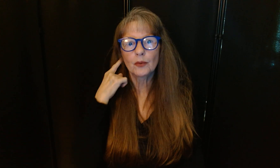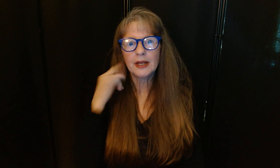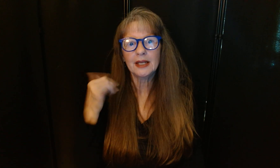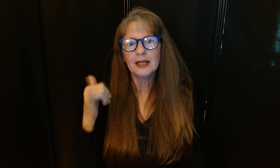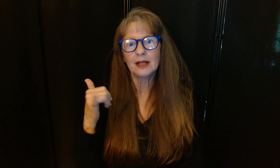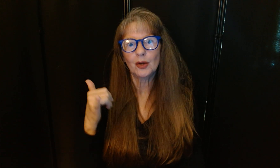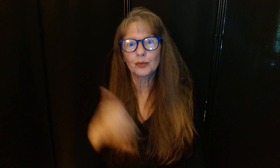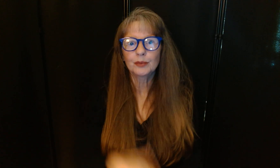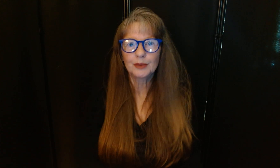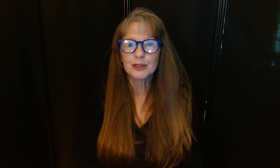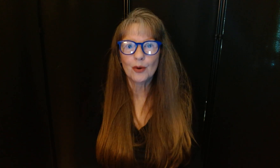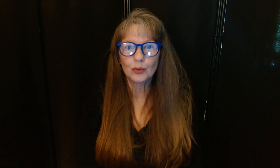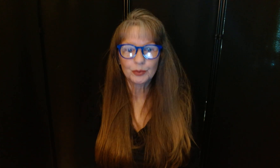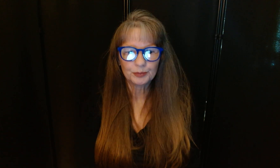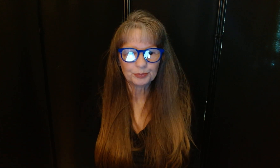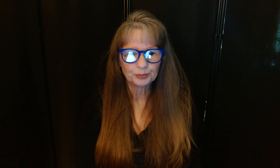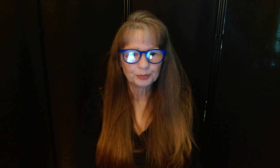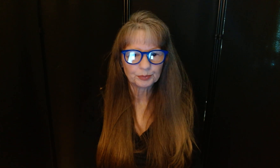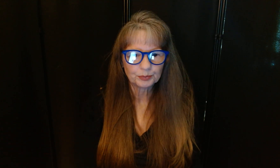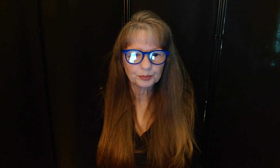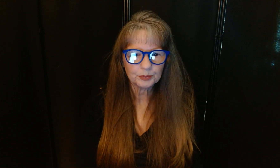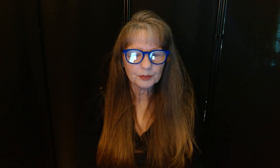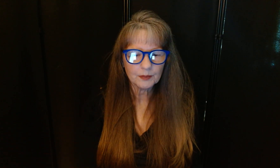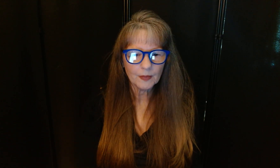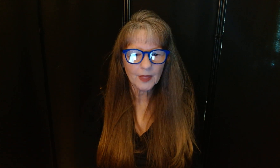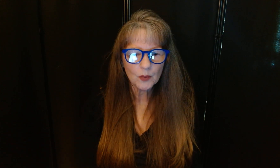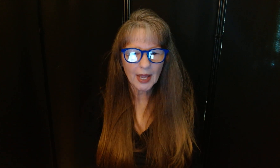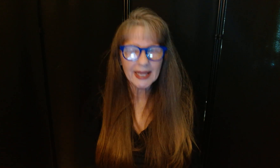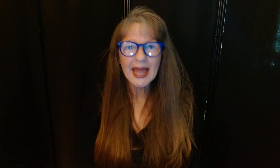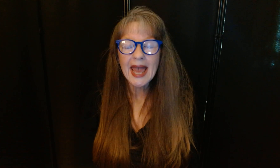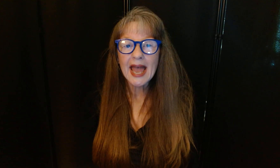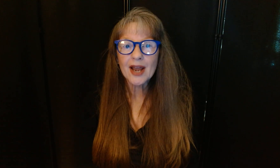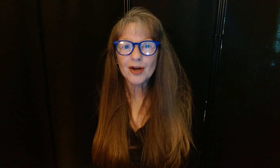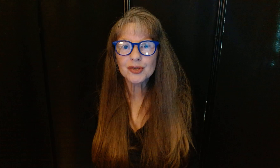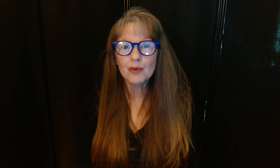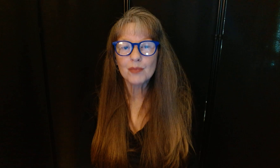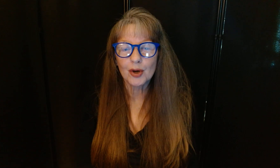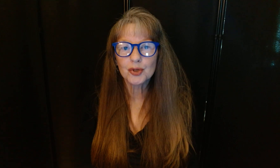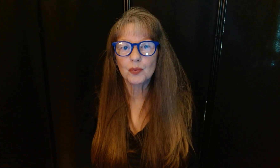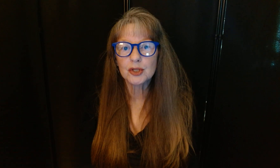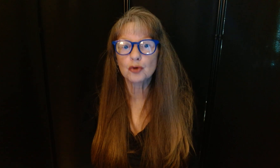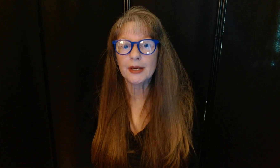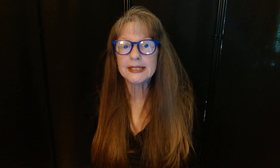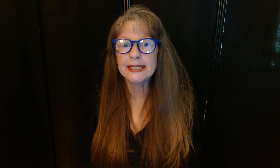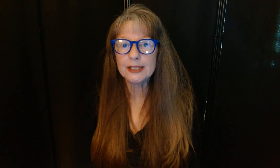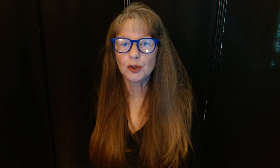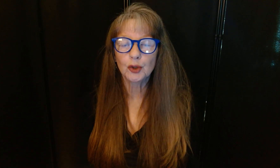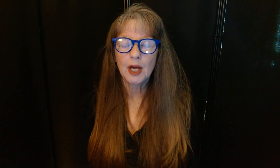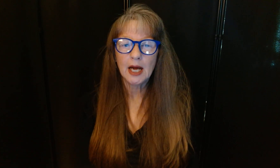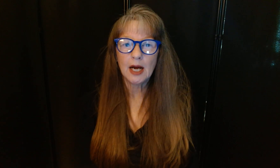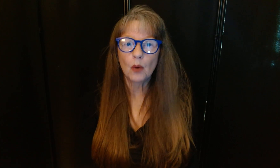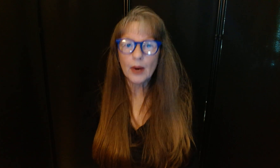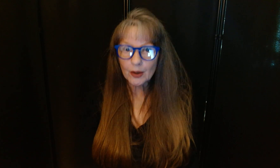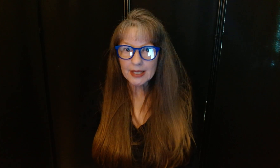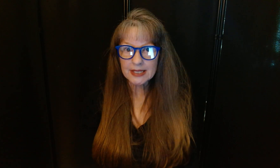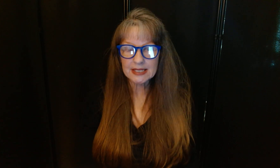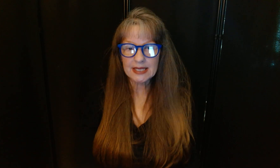Earring yellow is gold. Okay. And also March was Transgender Awareness Day.